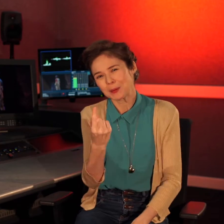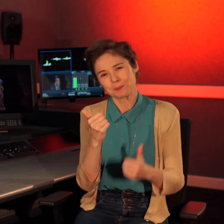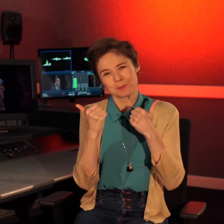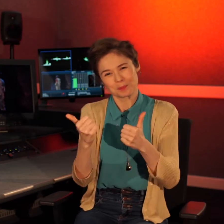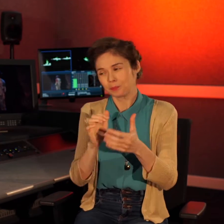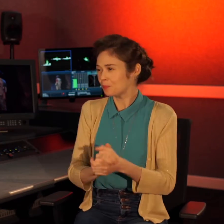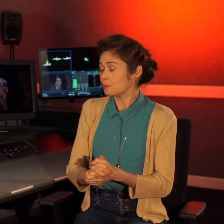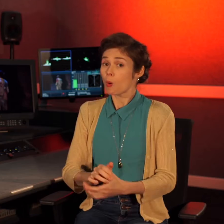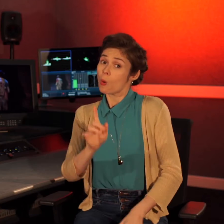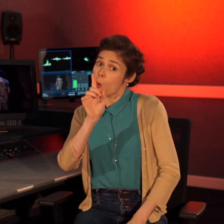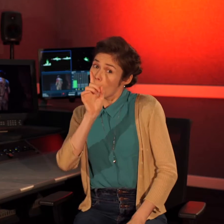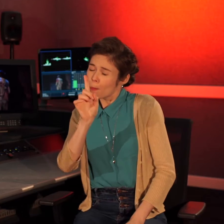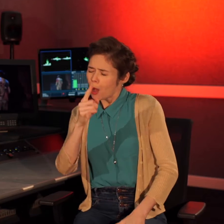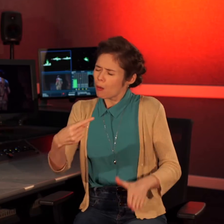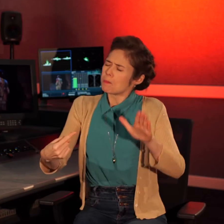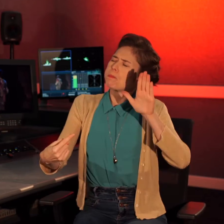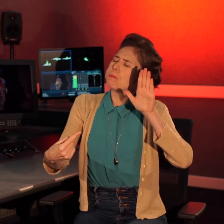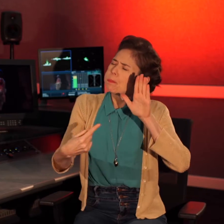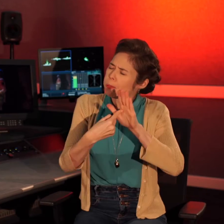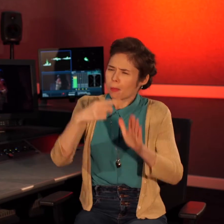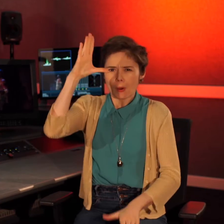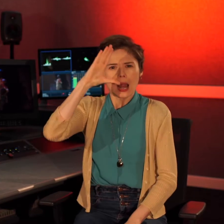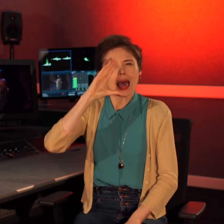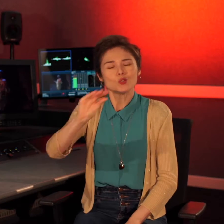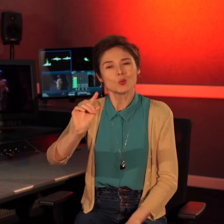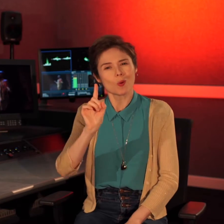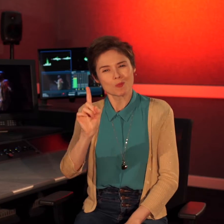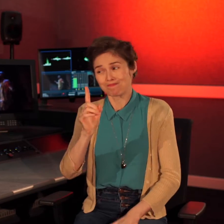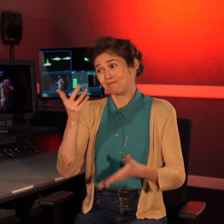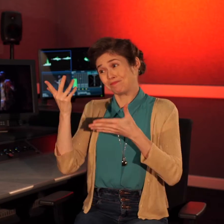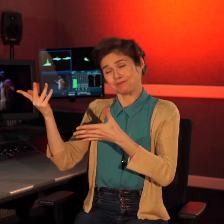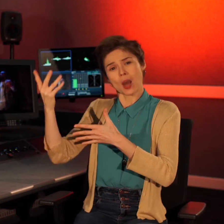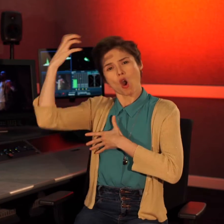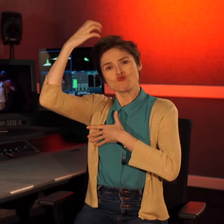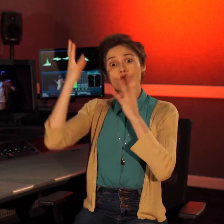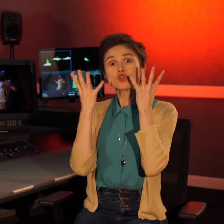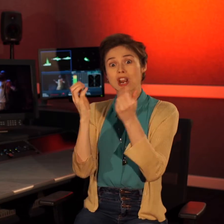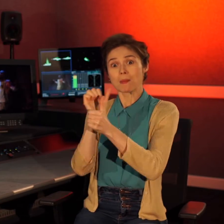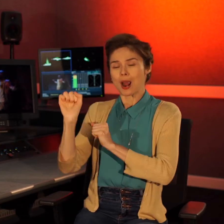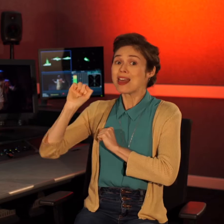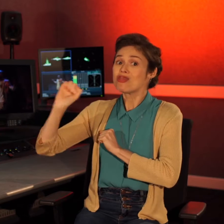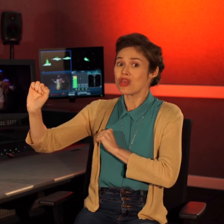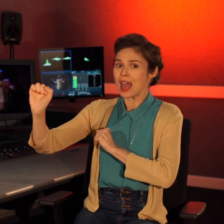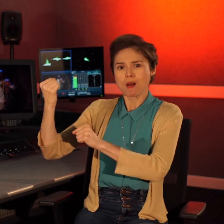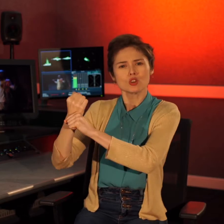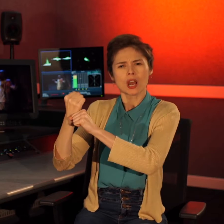in the setting might influence the arrival of the ghost. One thing that is important to note, however, is